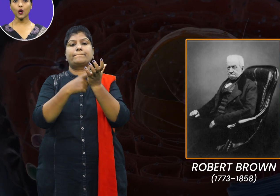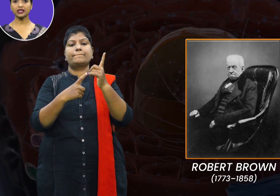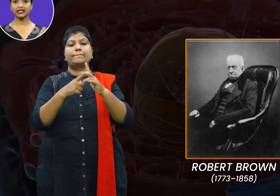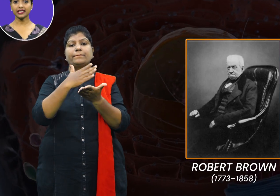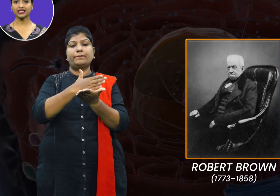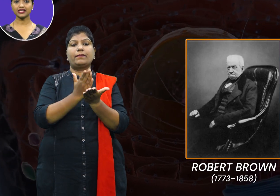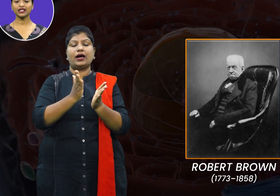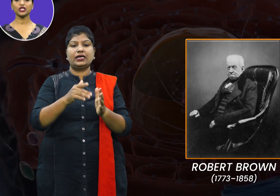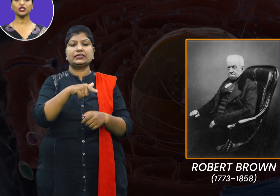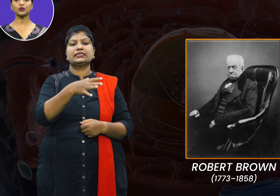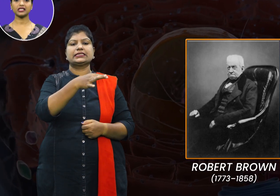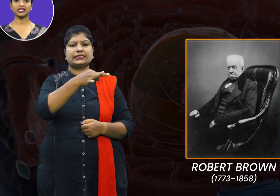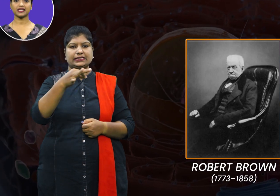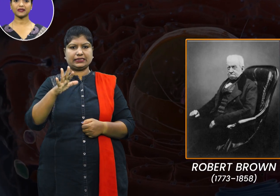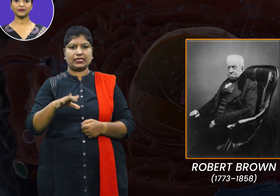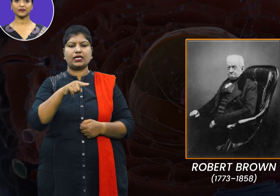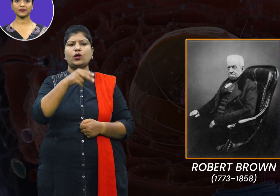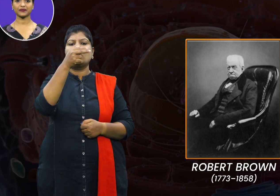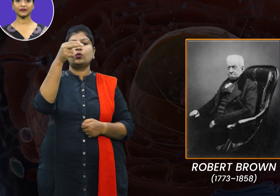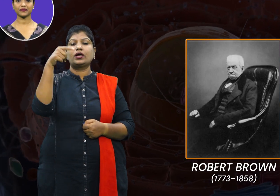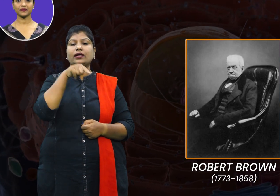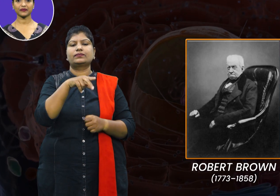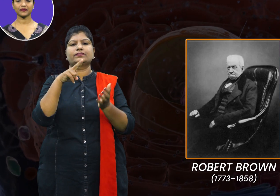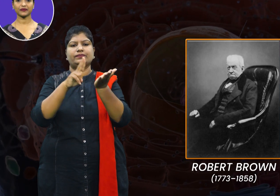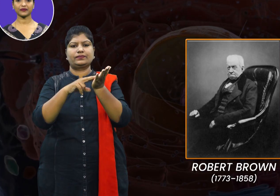and called it nucleus.